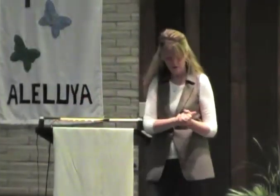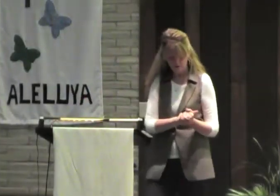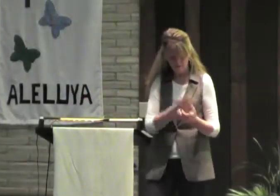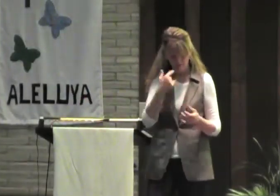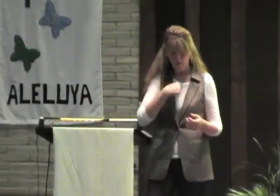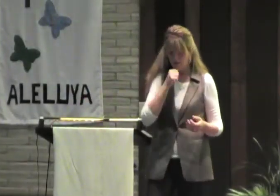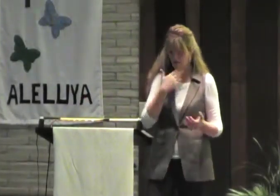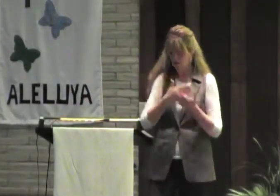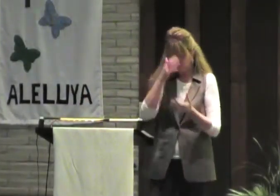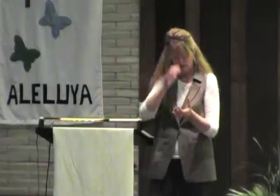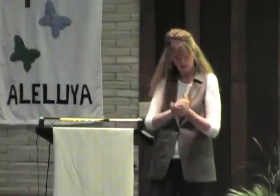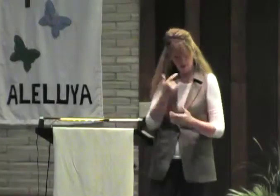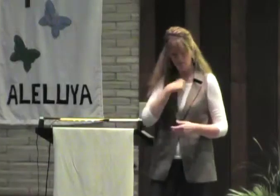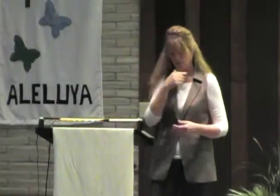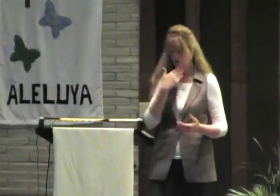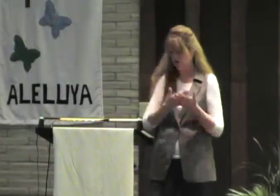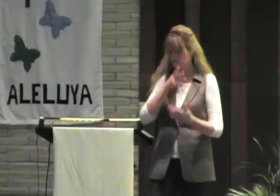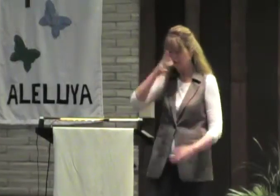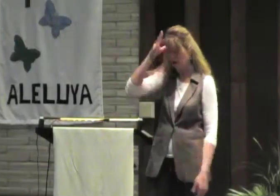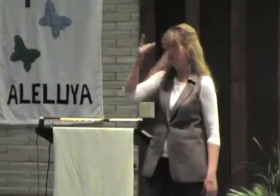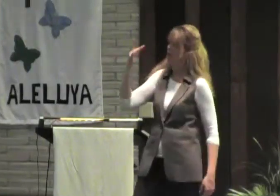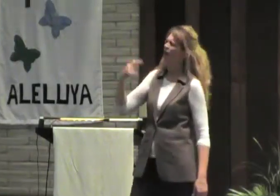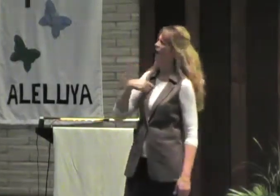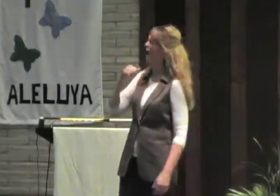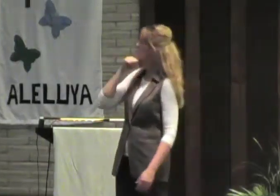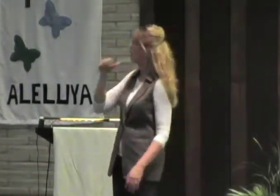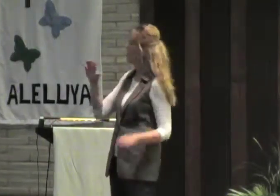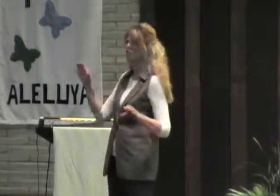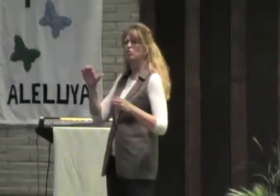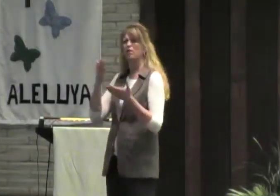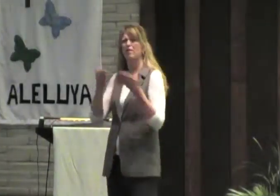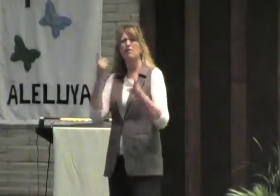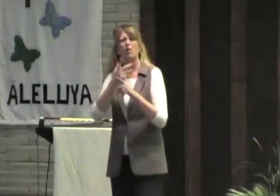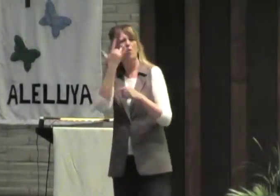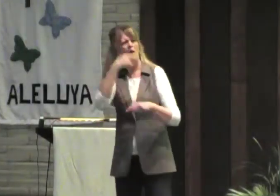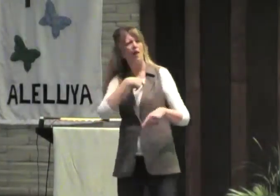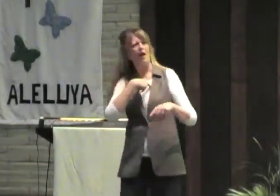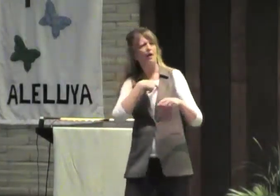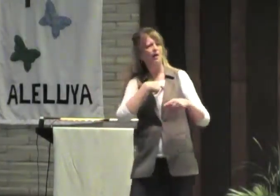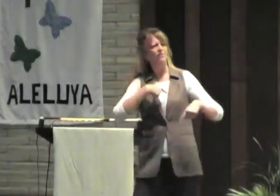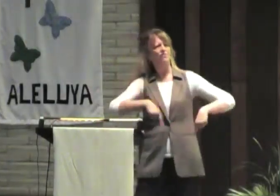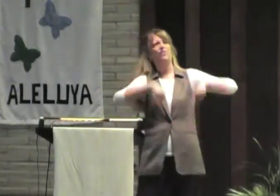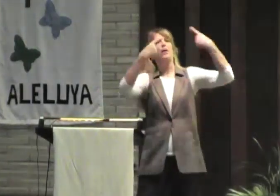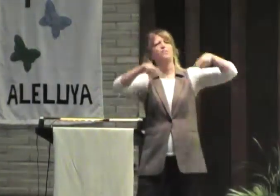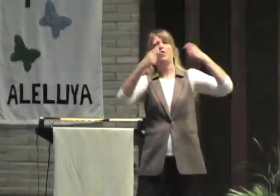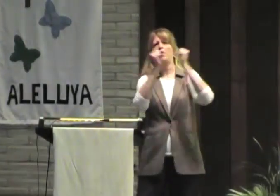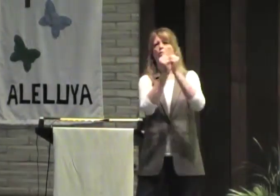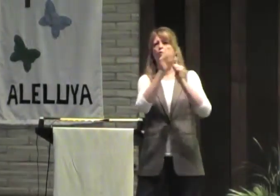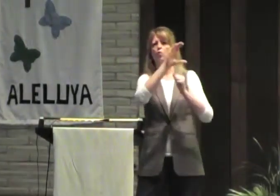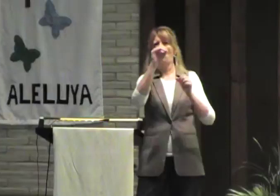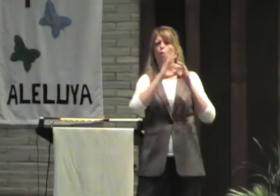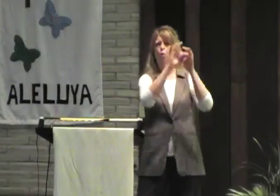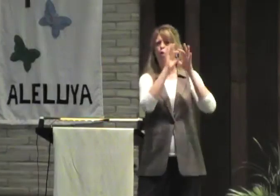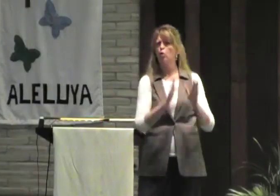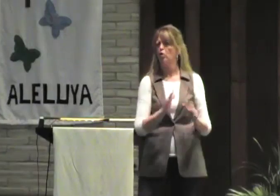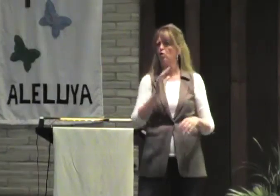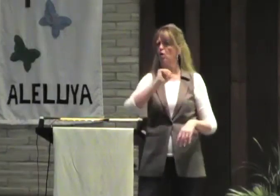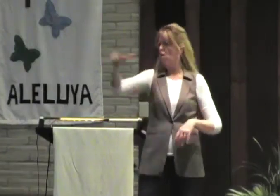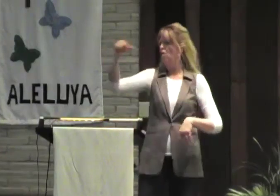a good wife? Or why am I not a good husband? Why am I not a good parent? I'm not doing things the way I should. Like, I'm arguing